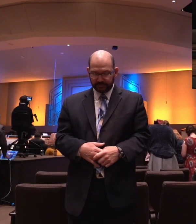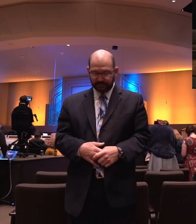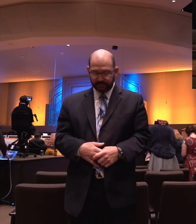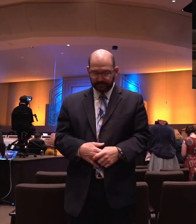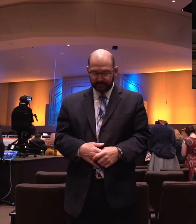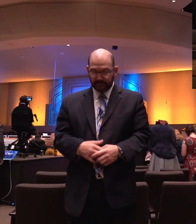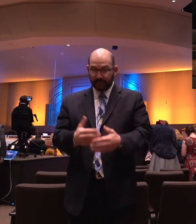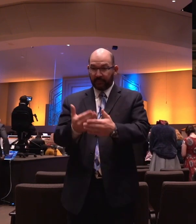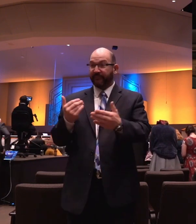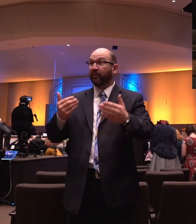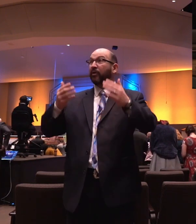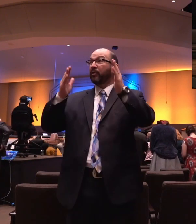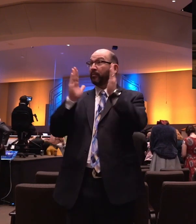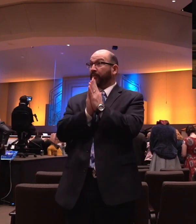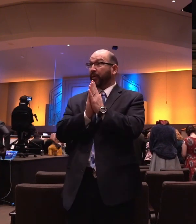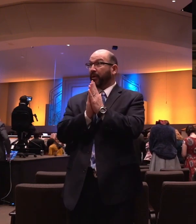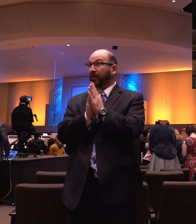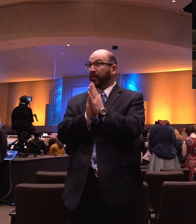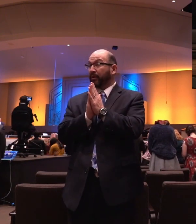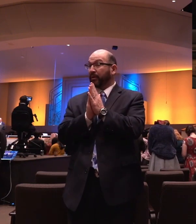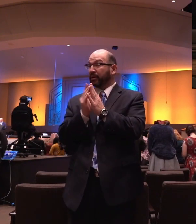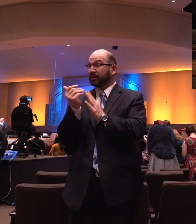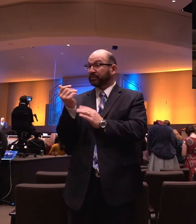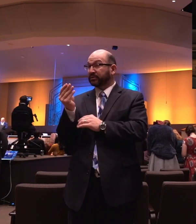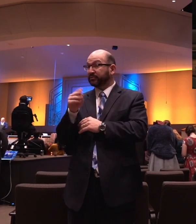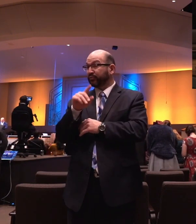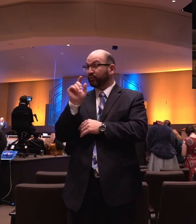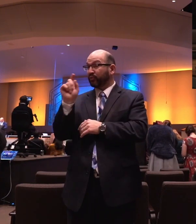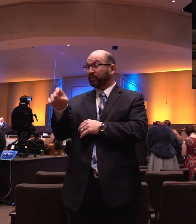Before I pray, I want to ask you a couple of questions.